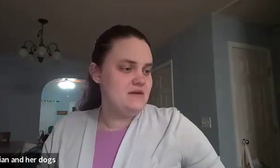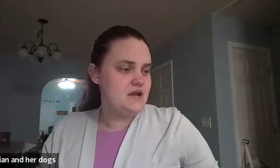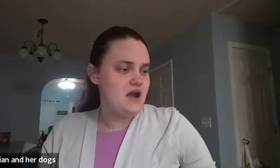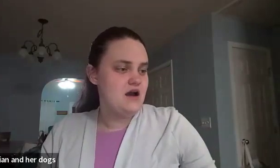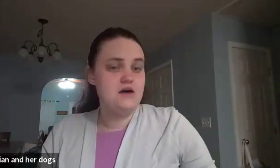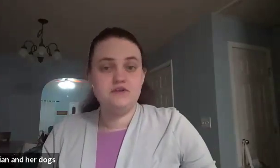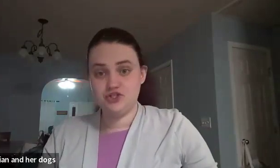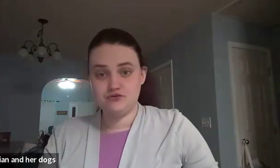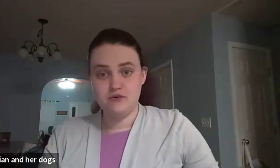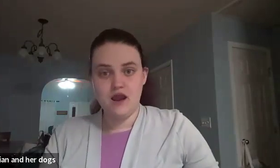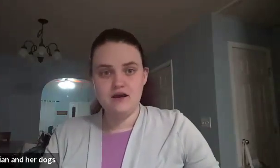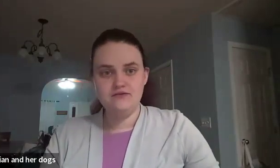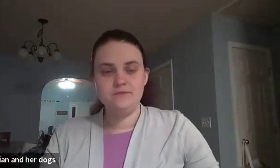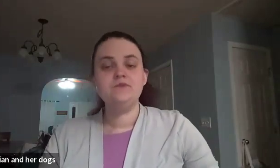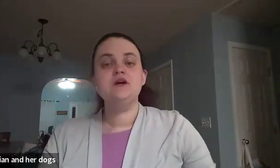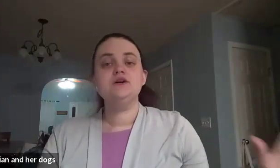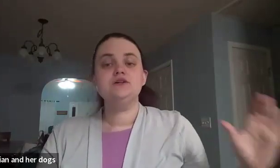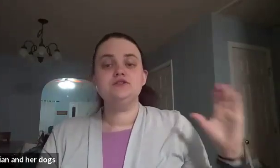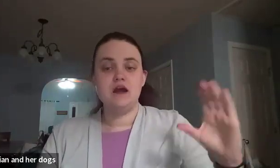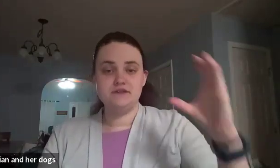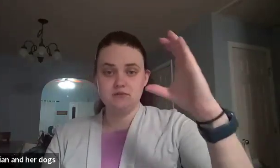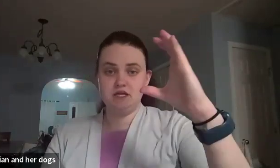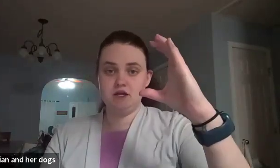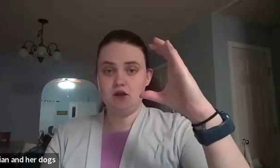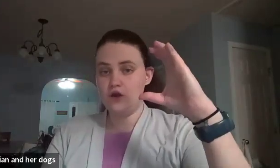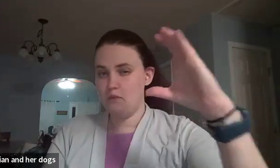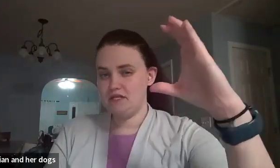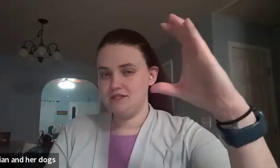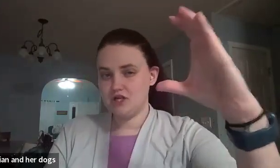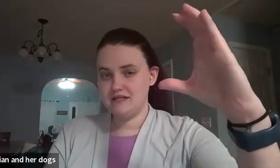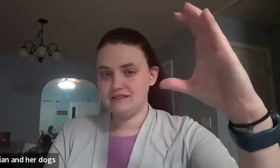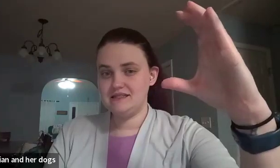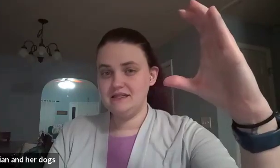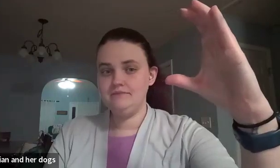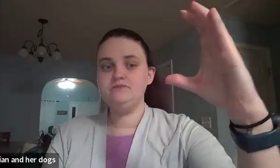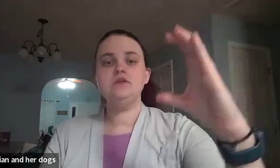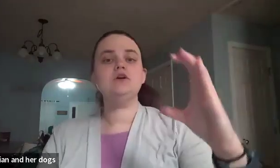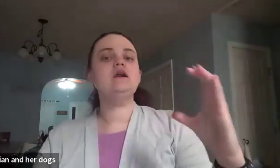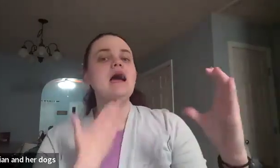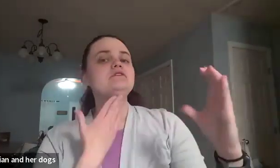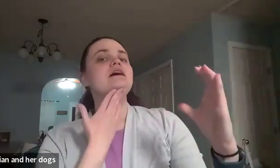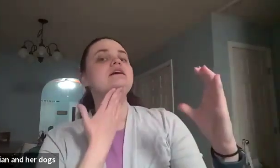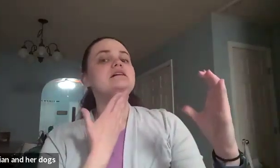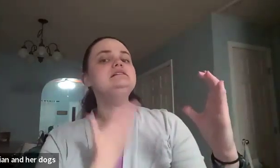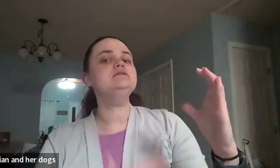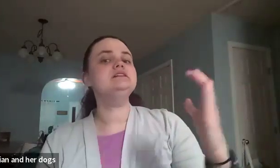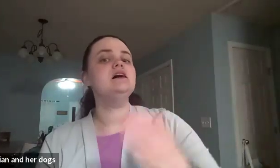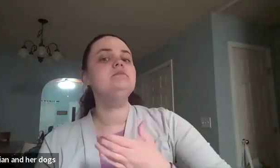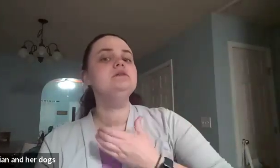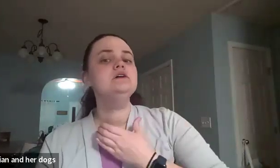Then we have giraffe. Giraffe is going to be an open giant C. You're going to have your head kind of tilted up.